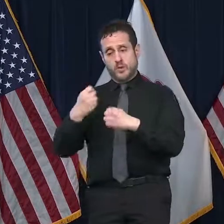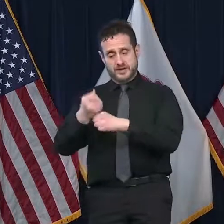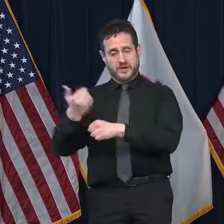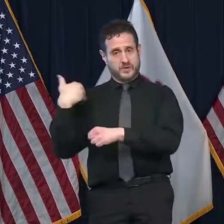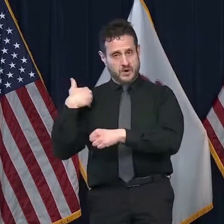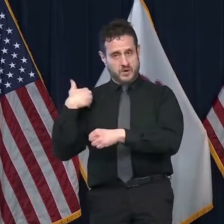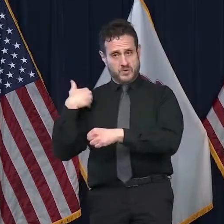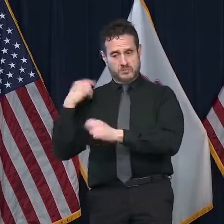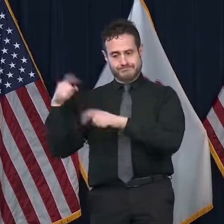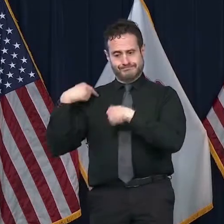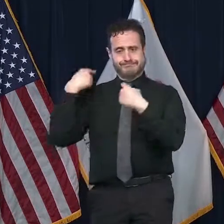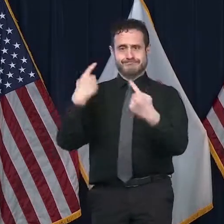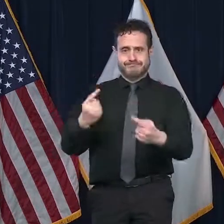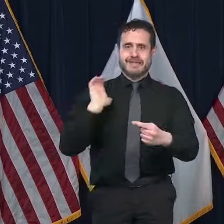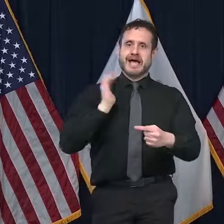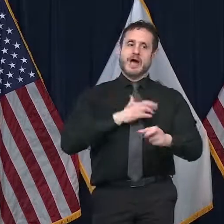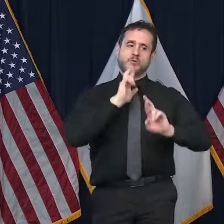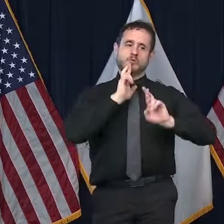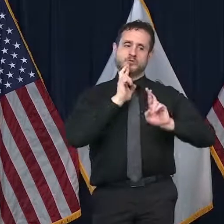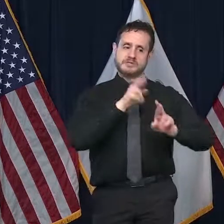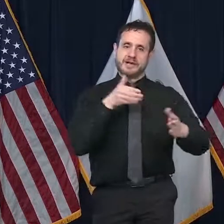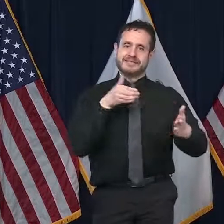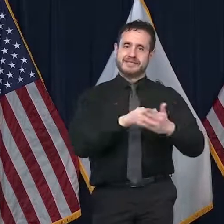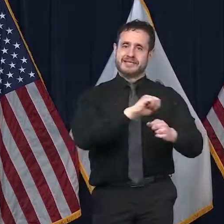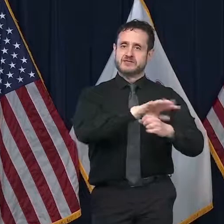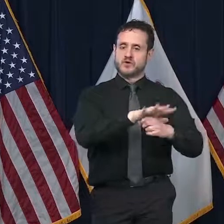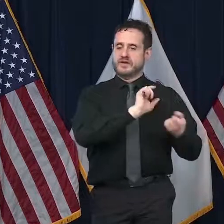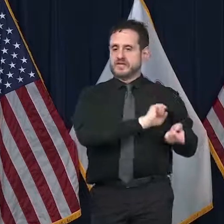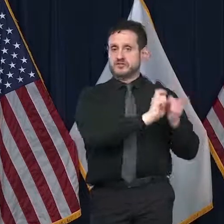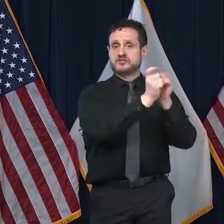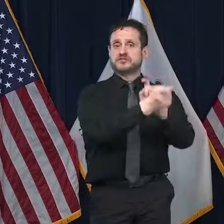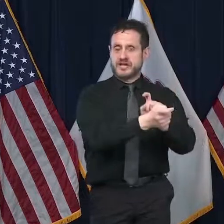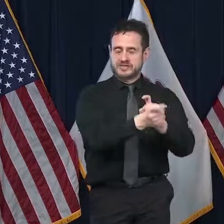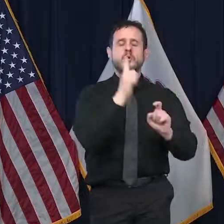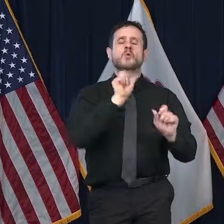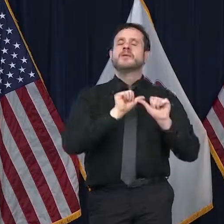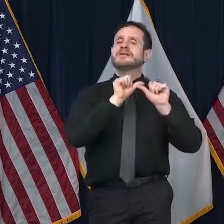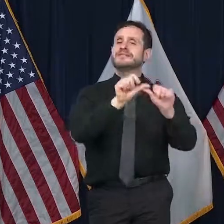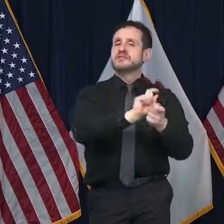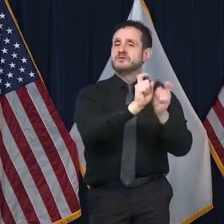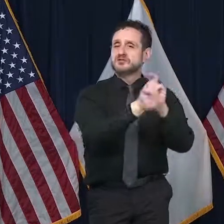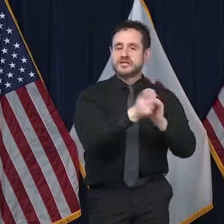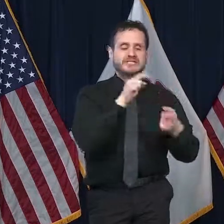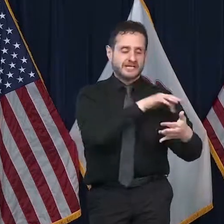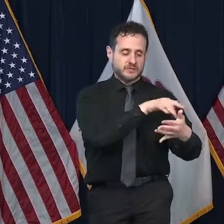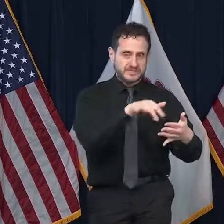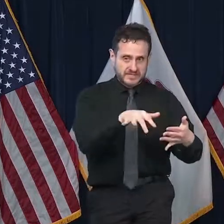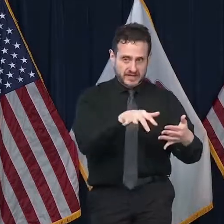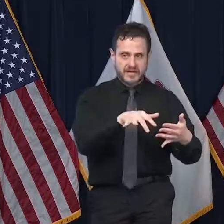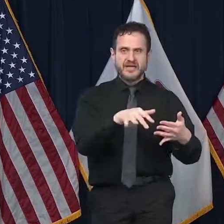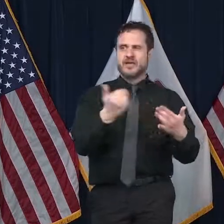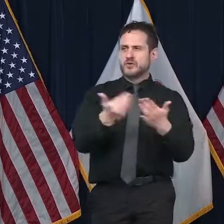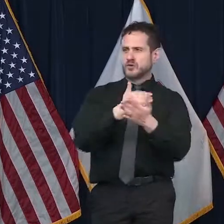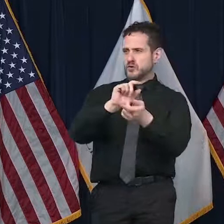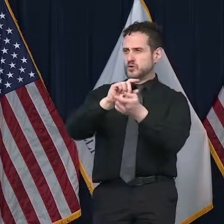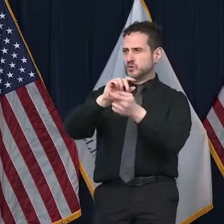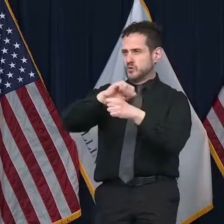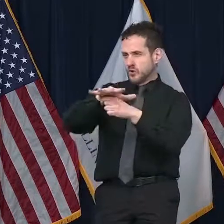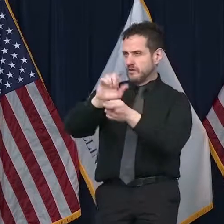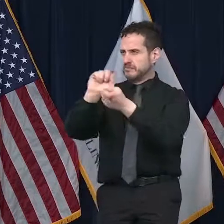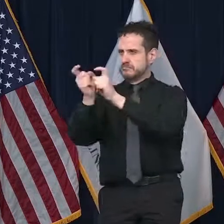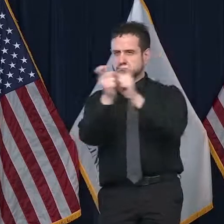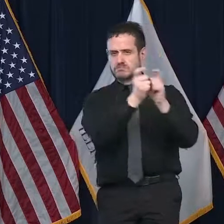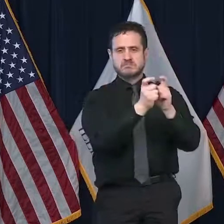evolve as we continue to learn more, as we study the new variants, and as the vaccine successfully goes into the arms of the people